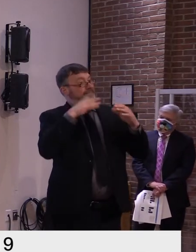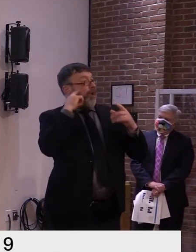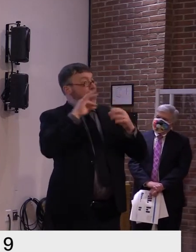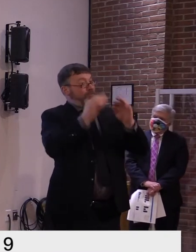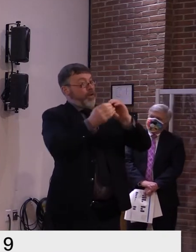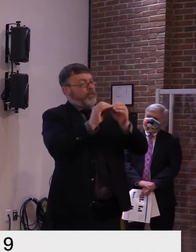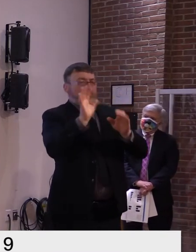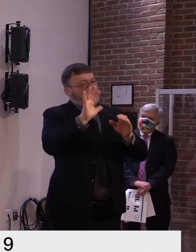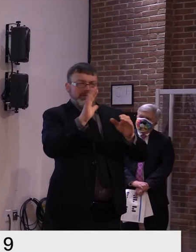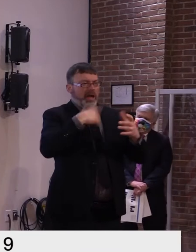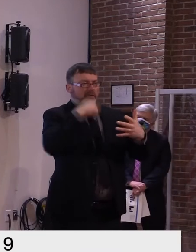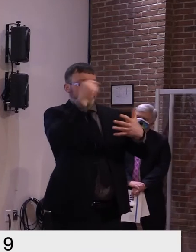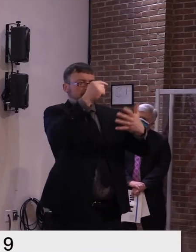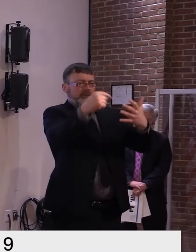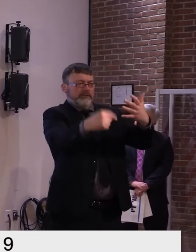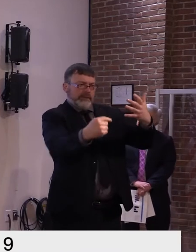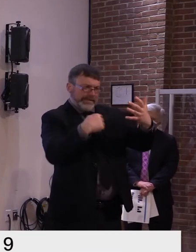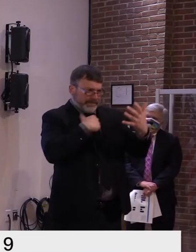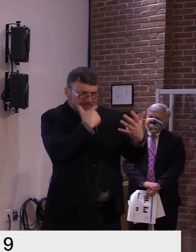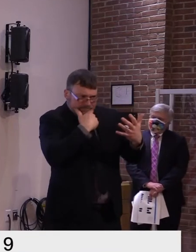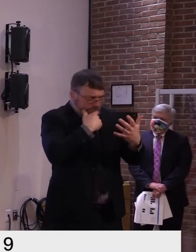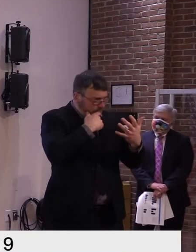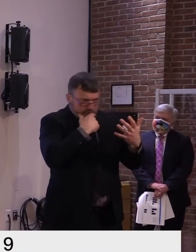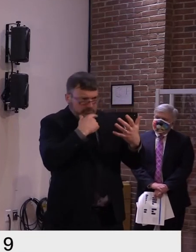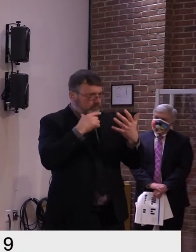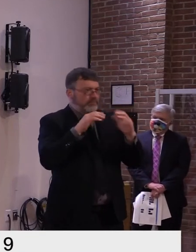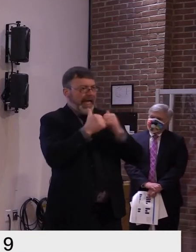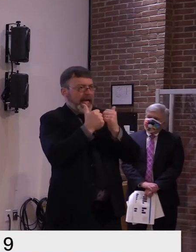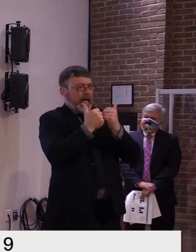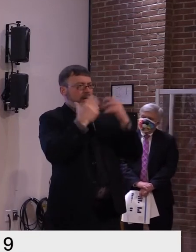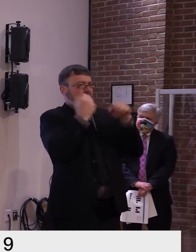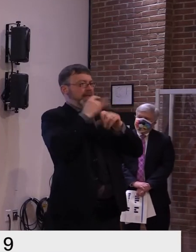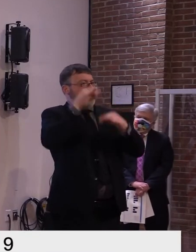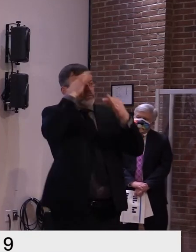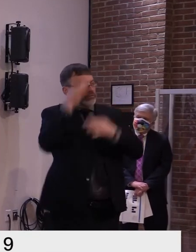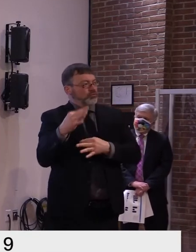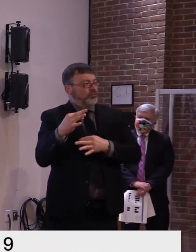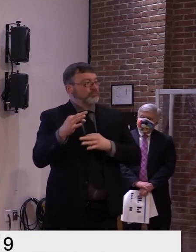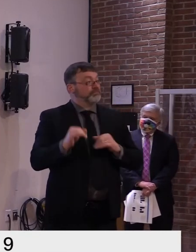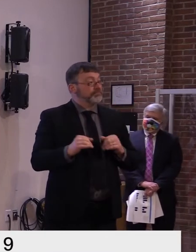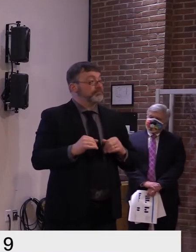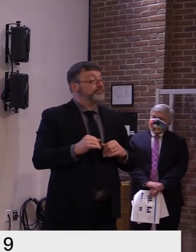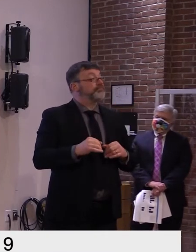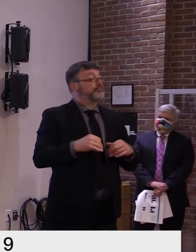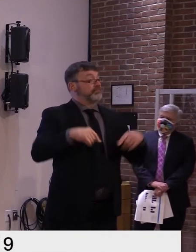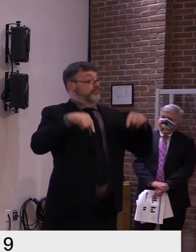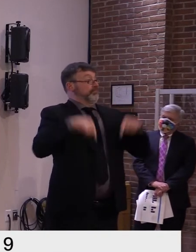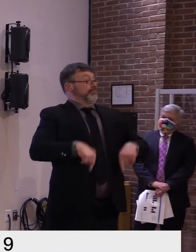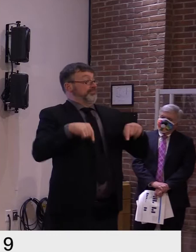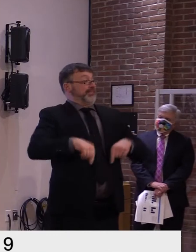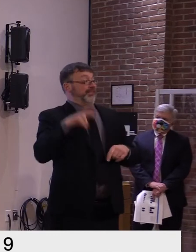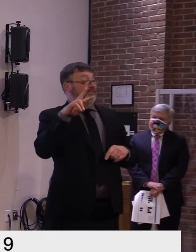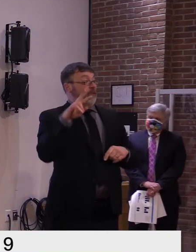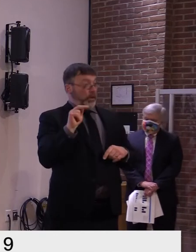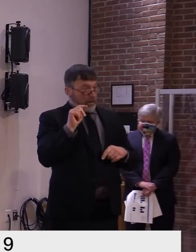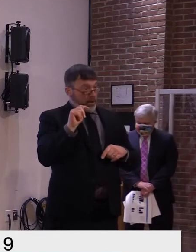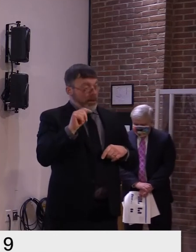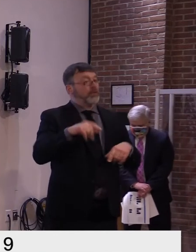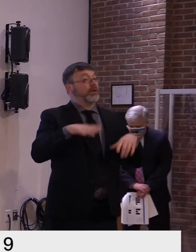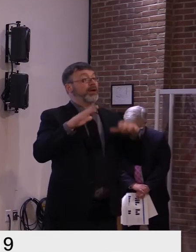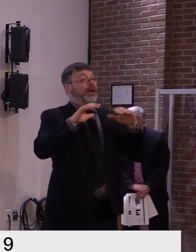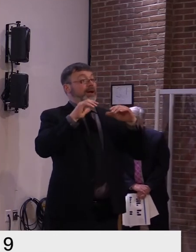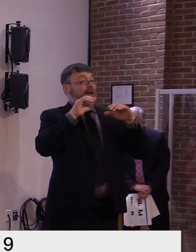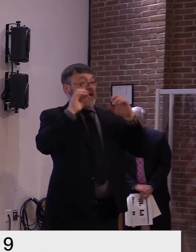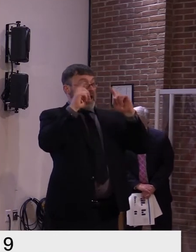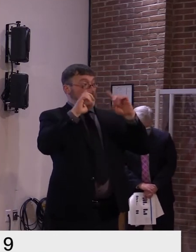largely with the leadership of the Department of Health, is to craft our guidance based on our conditions in Vermont. And arguably, our guidance